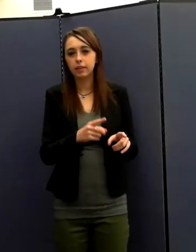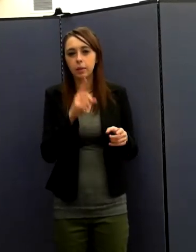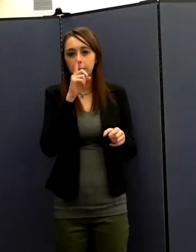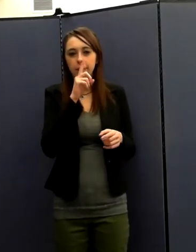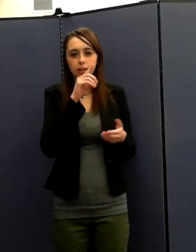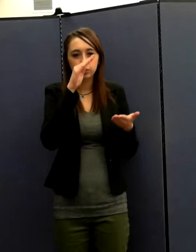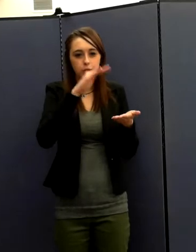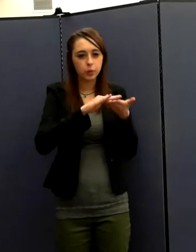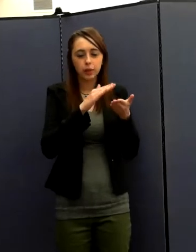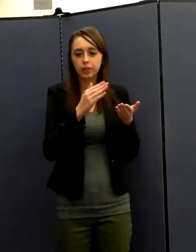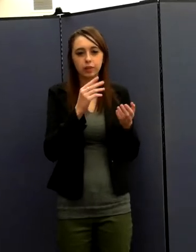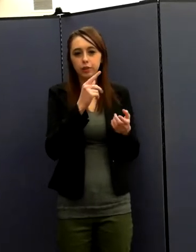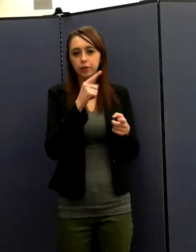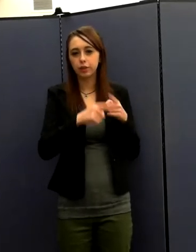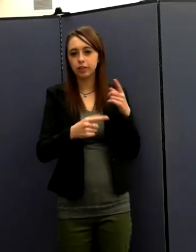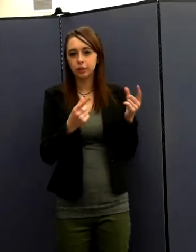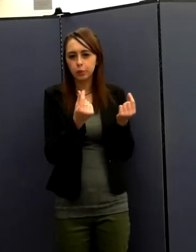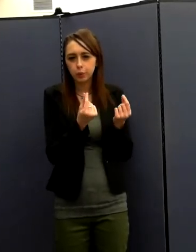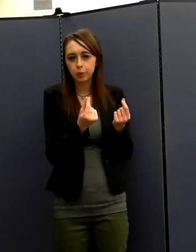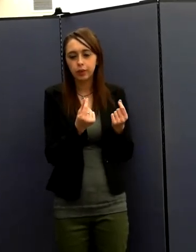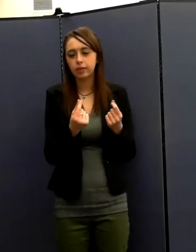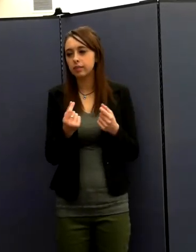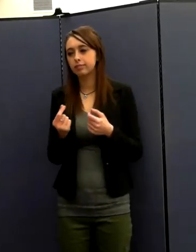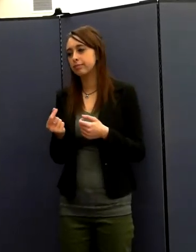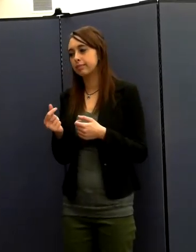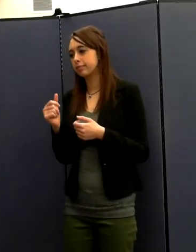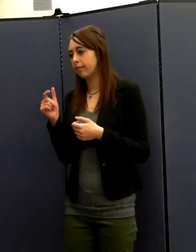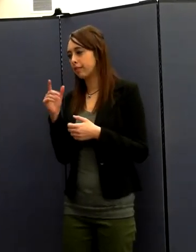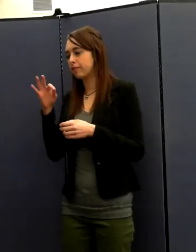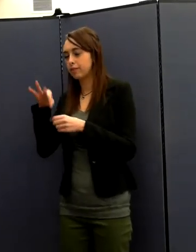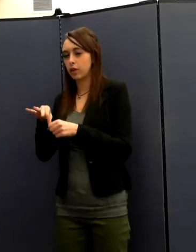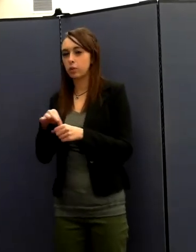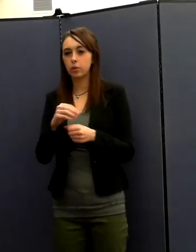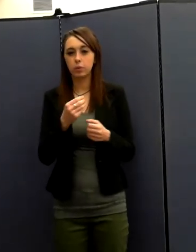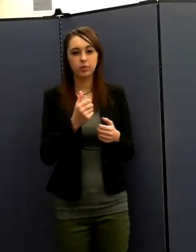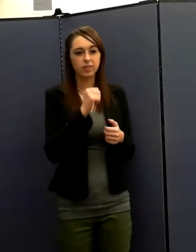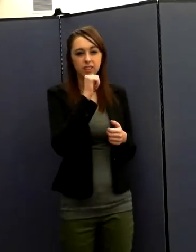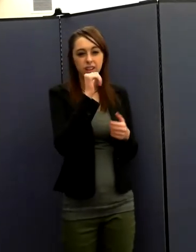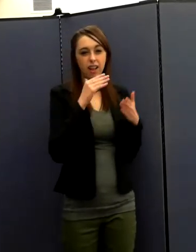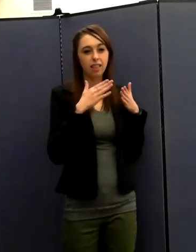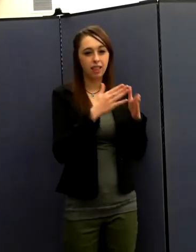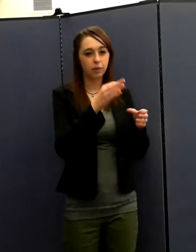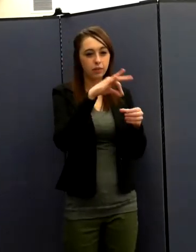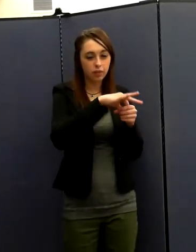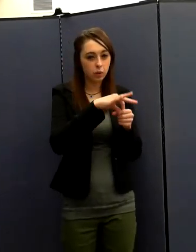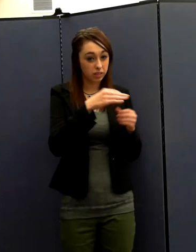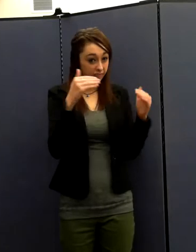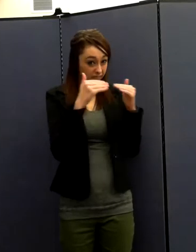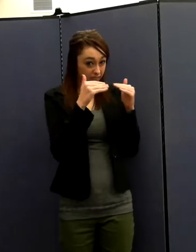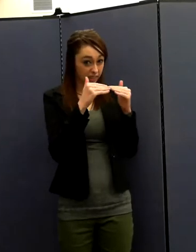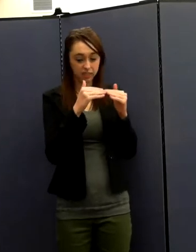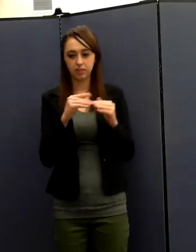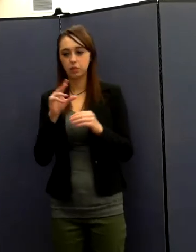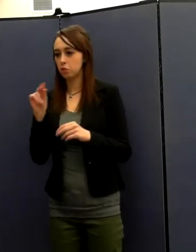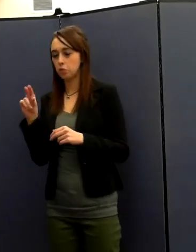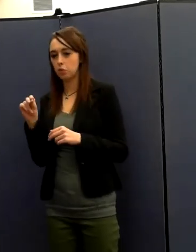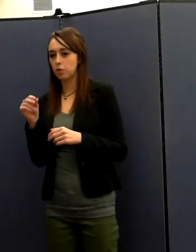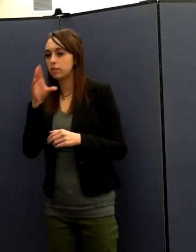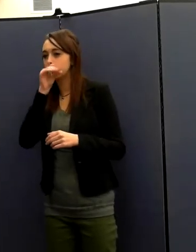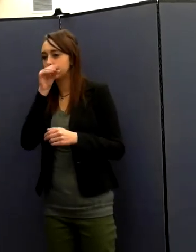what? They weren't allowed to vote in the election. Now, is that fair? No, but Duck got rid of that. Yeah, Duck was pretty smart. I